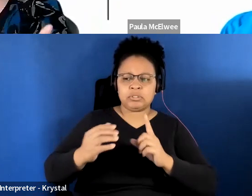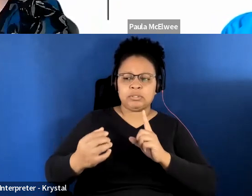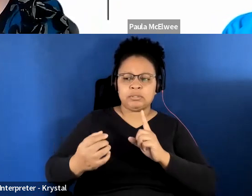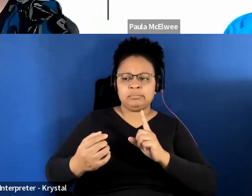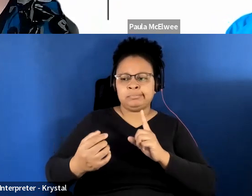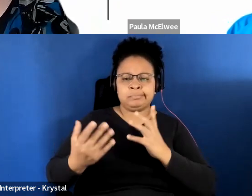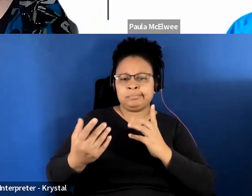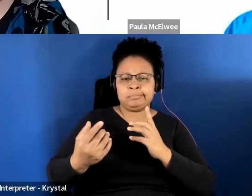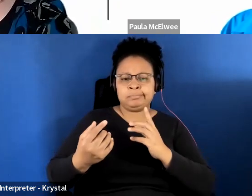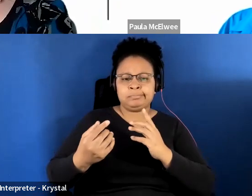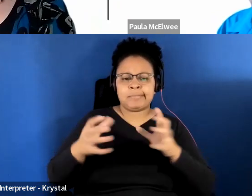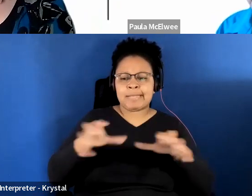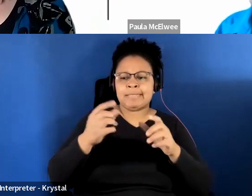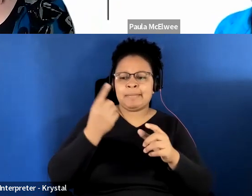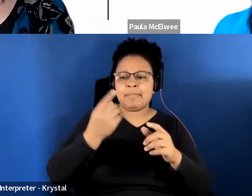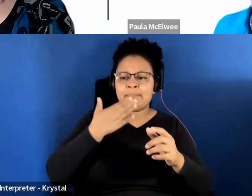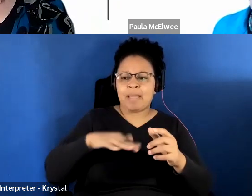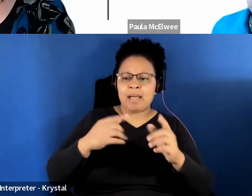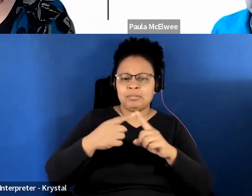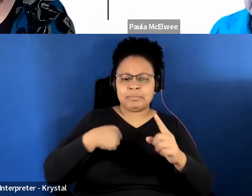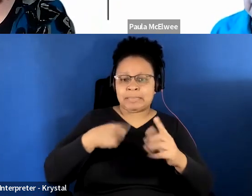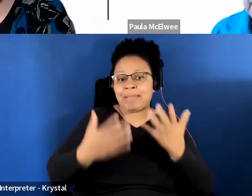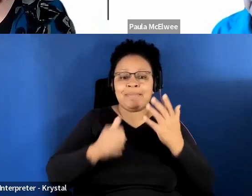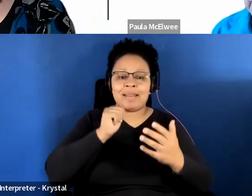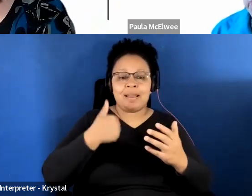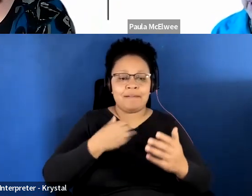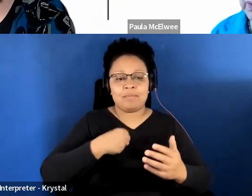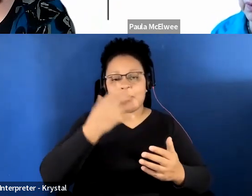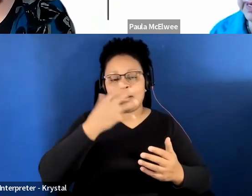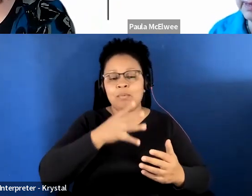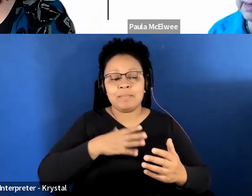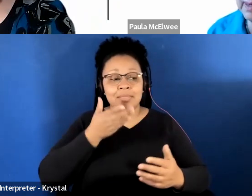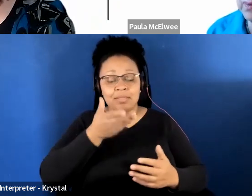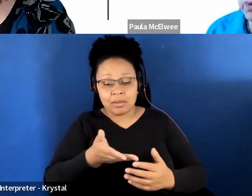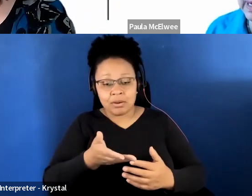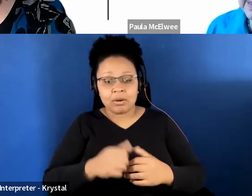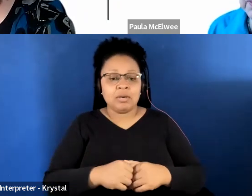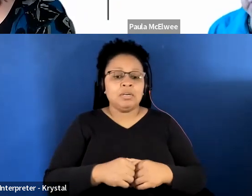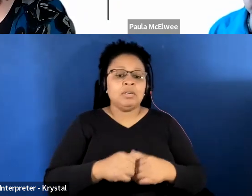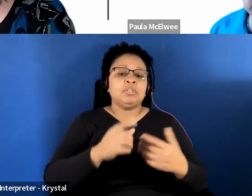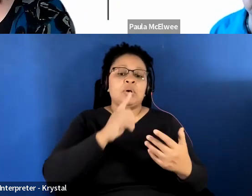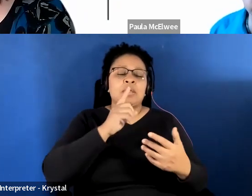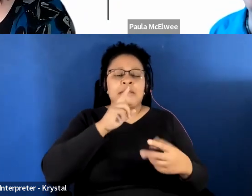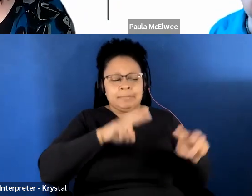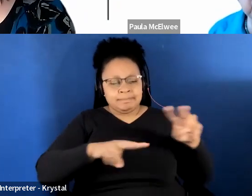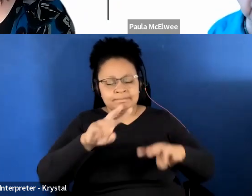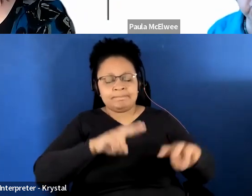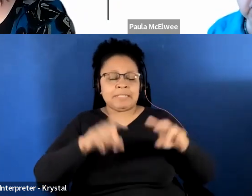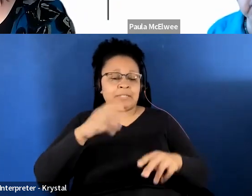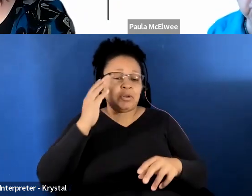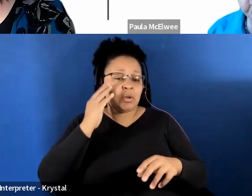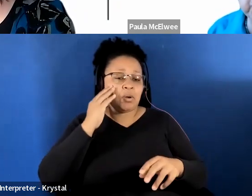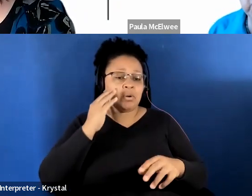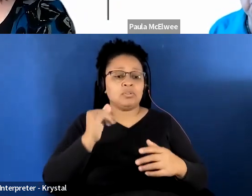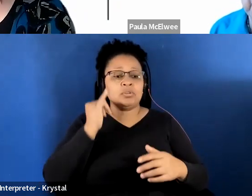trying to Yeah. match. And Lisa said it's hard as an executive director. It's really a difficult thing to do, but sometimes